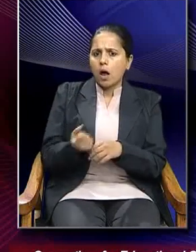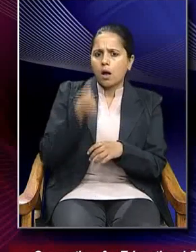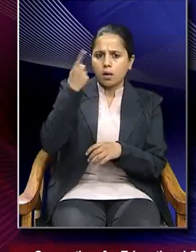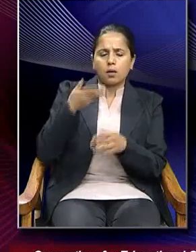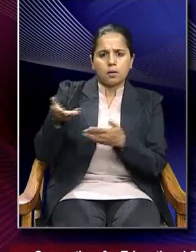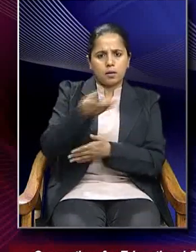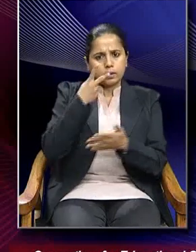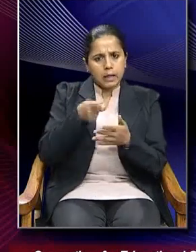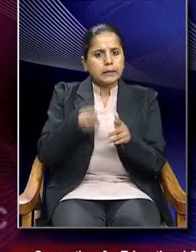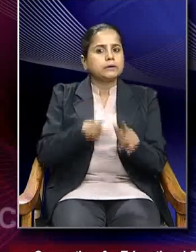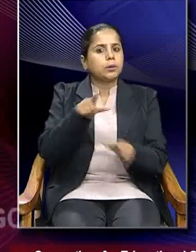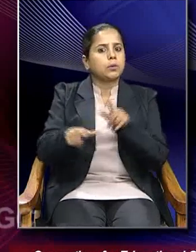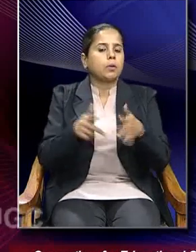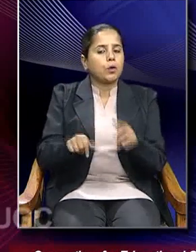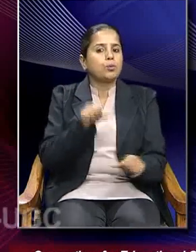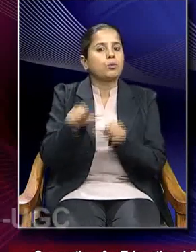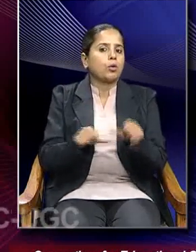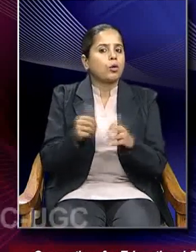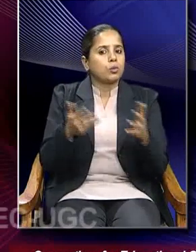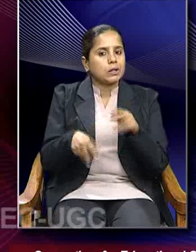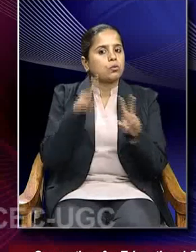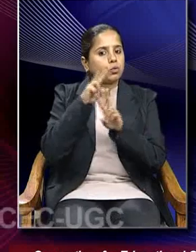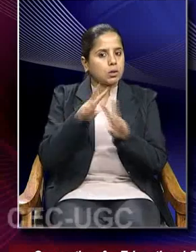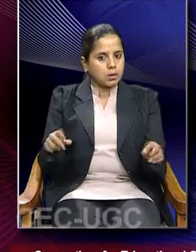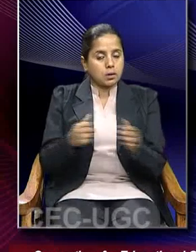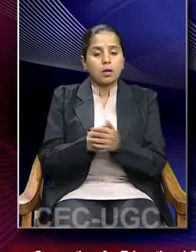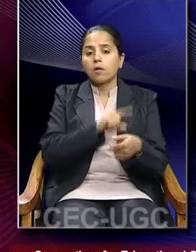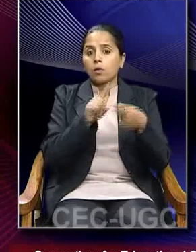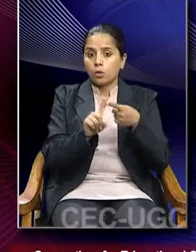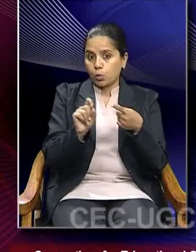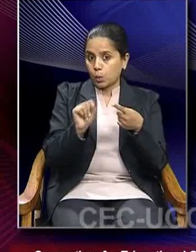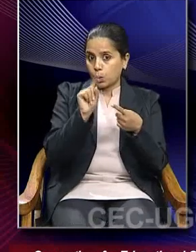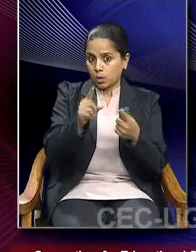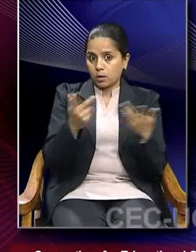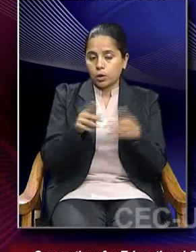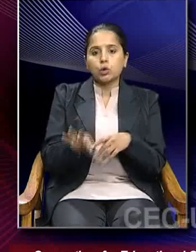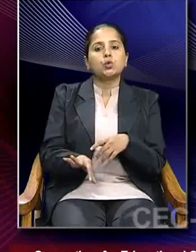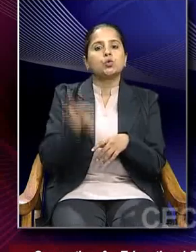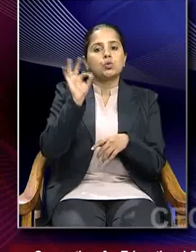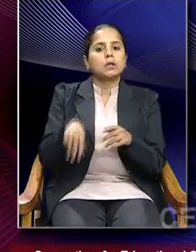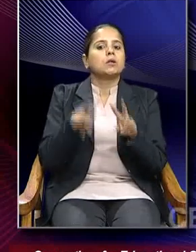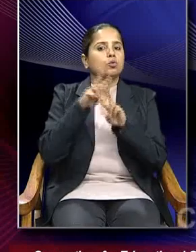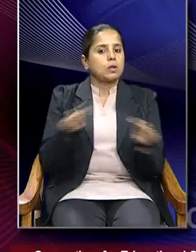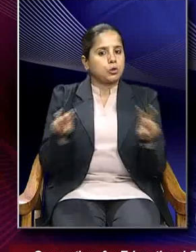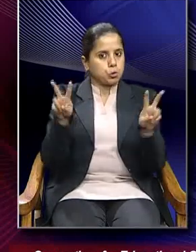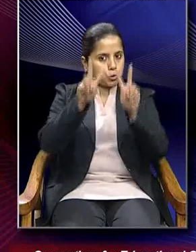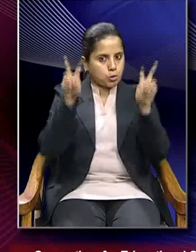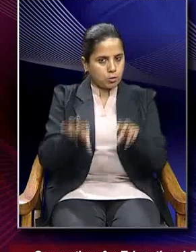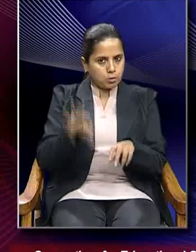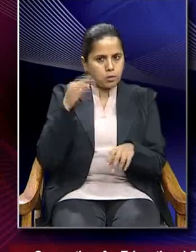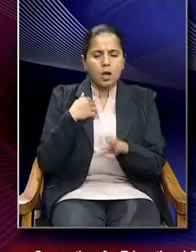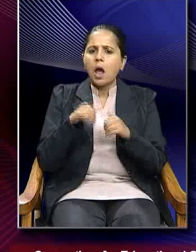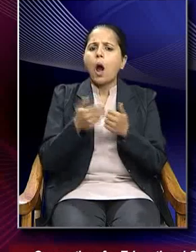each of the steps in the process of research. Number 1, choosing a research topic. How do